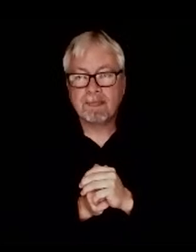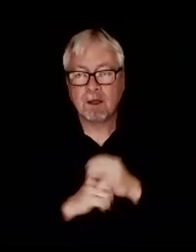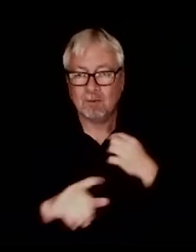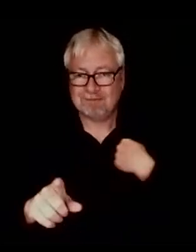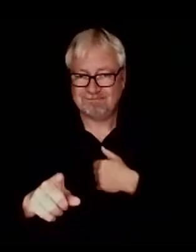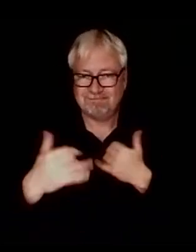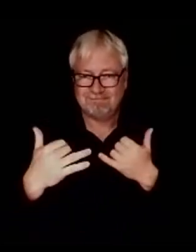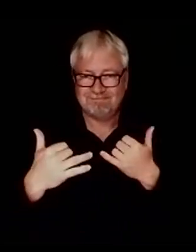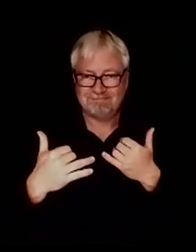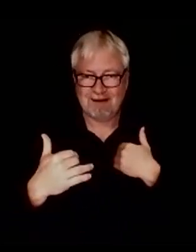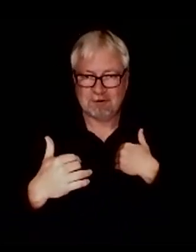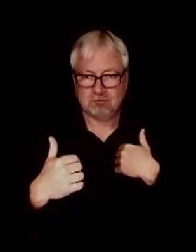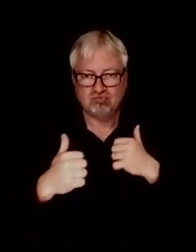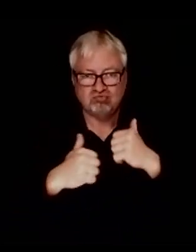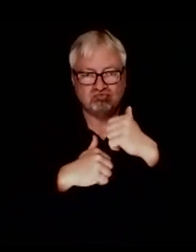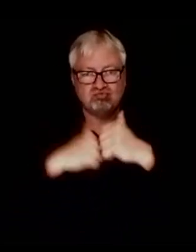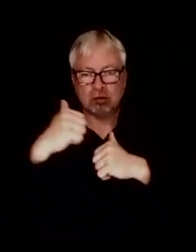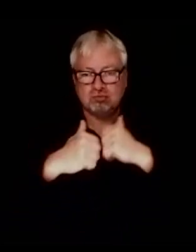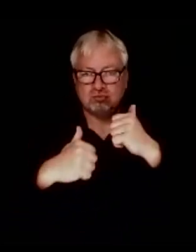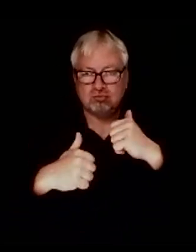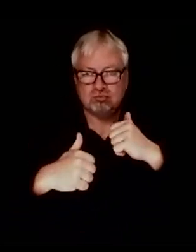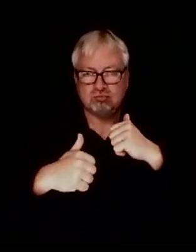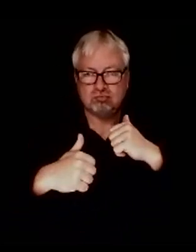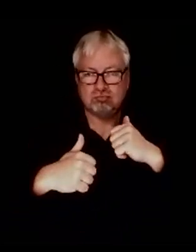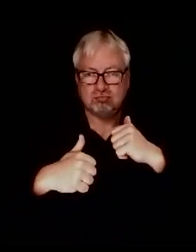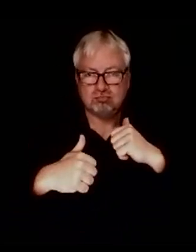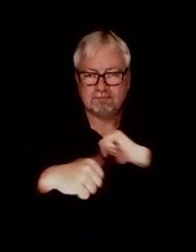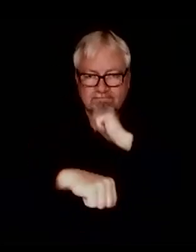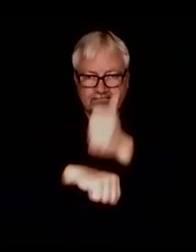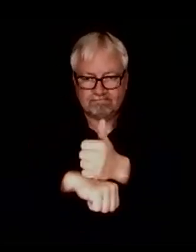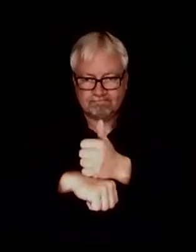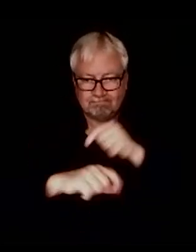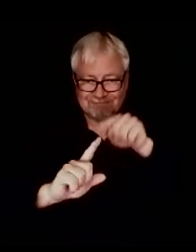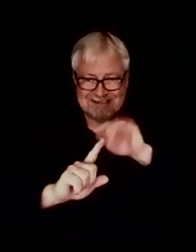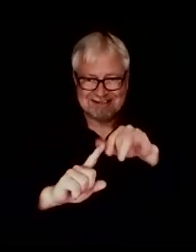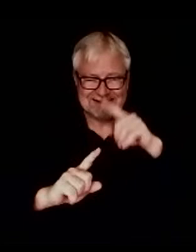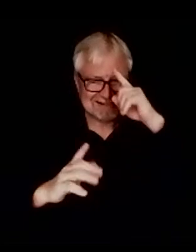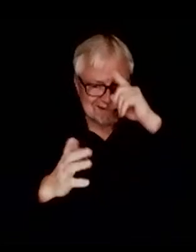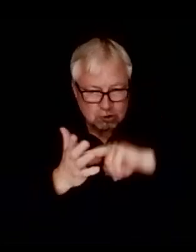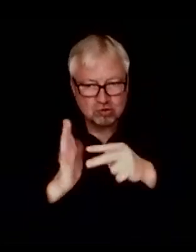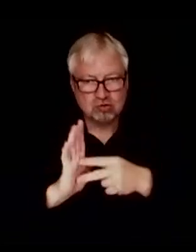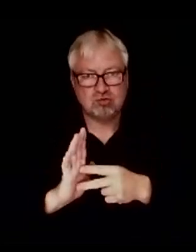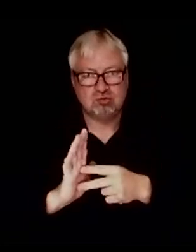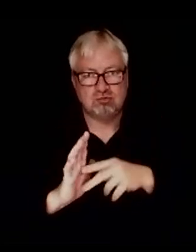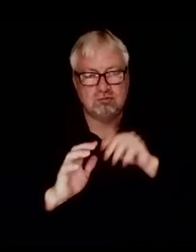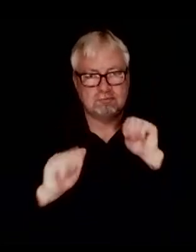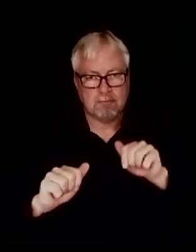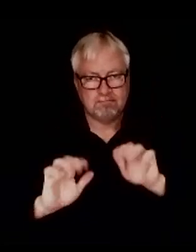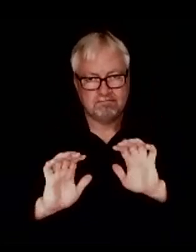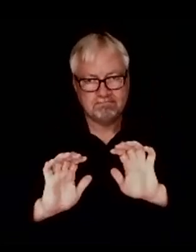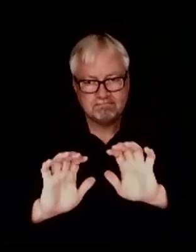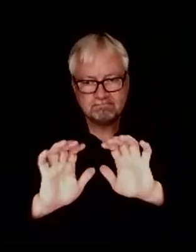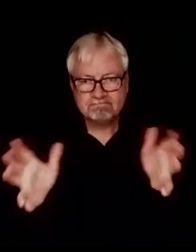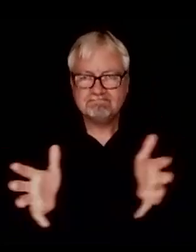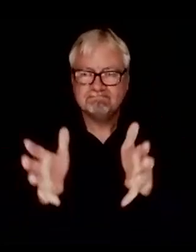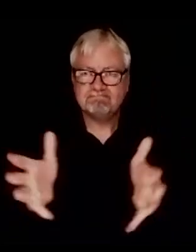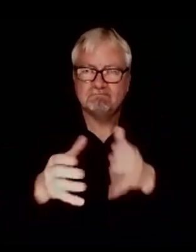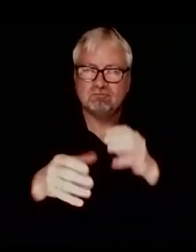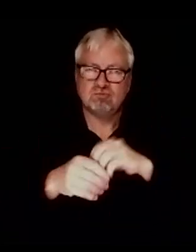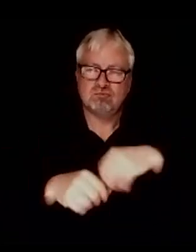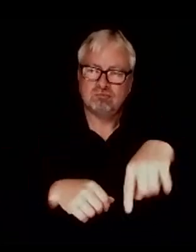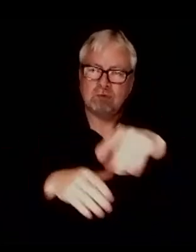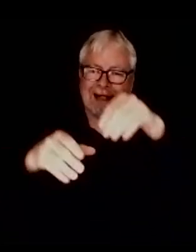thoughtful about how it is that we would be able to continue to support in-person learning as much as possible. And so if there is